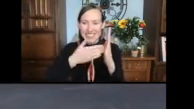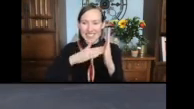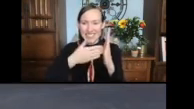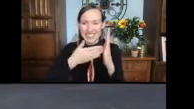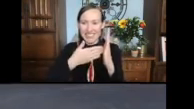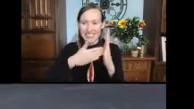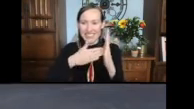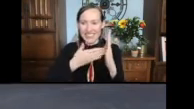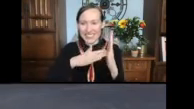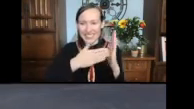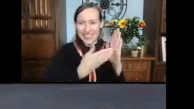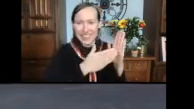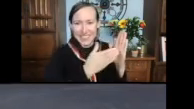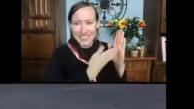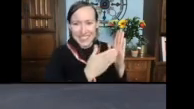Cheese.